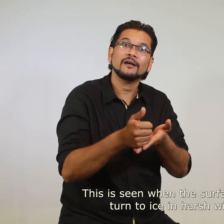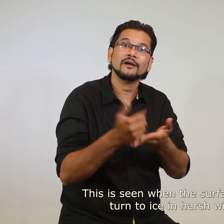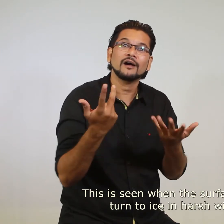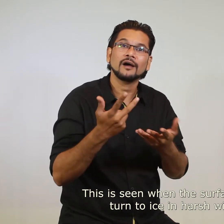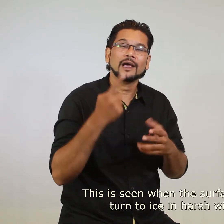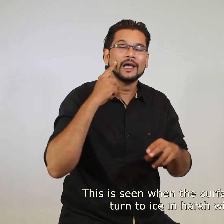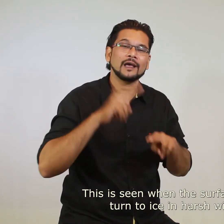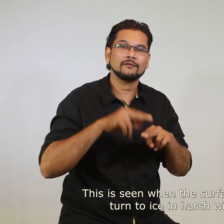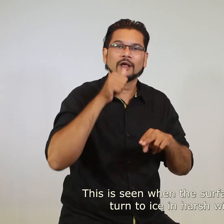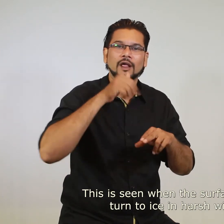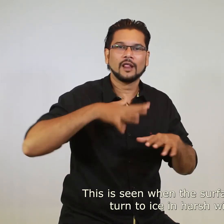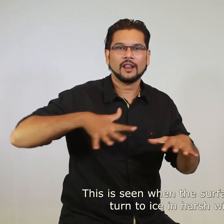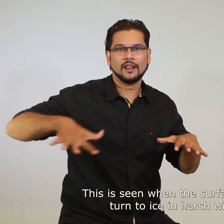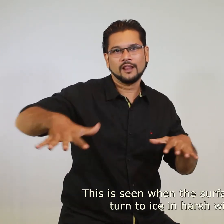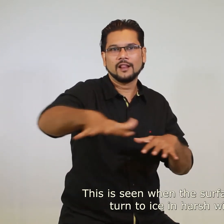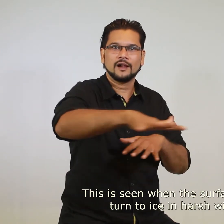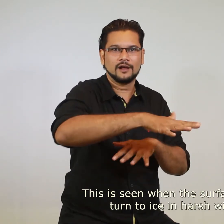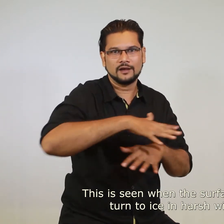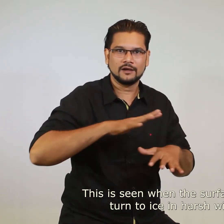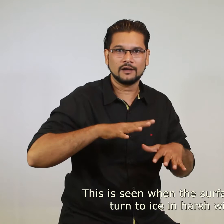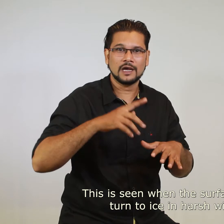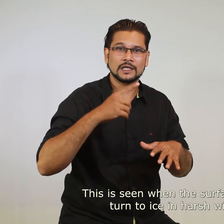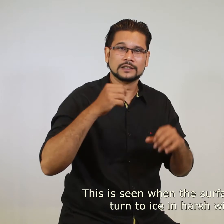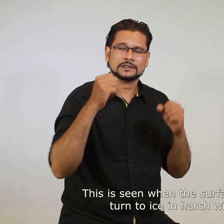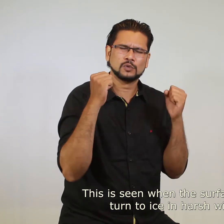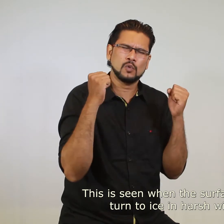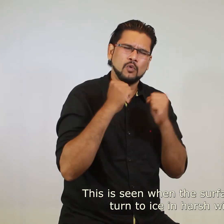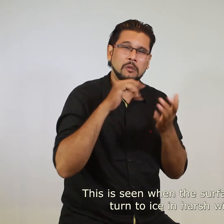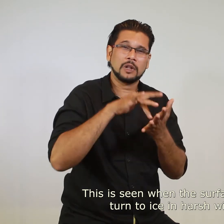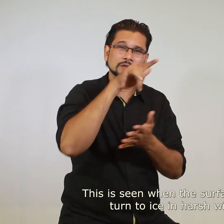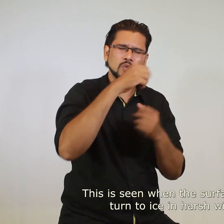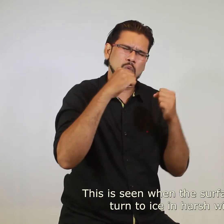seen when the surface of lakes turn to ice in harsh winters.